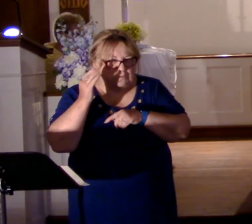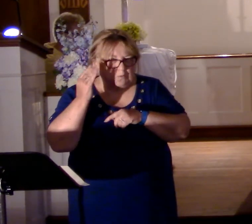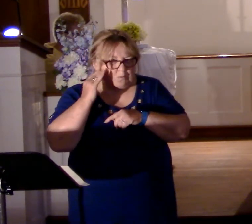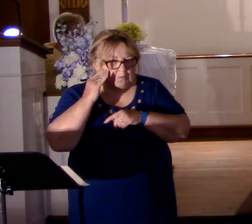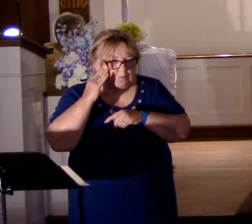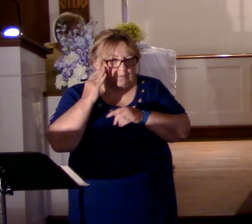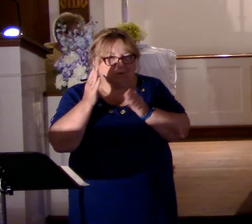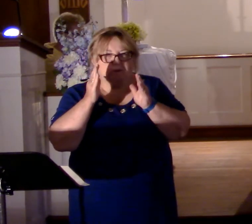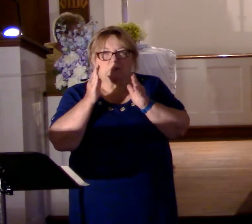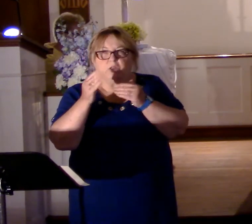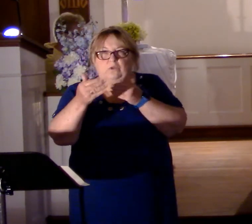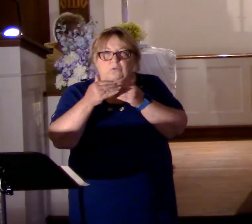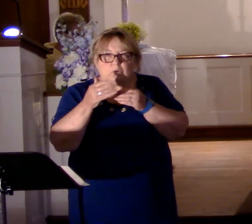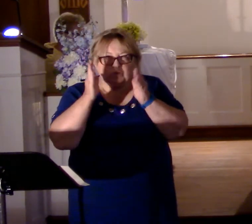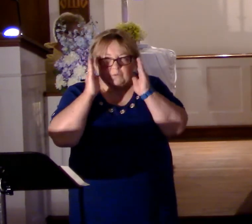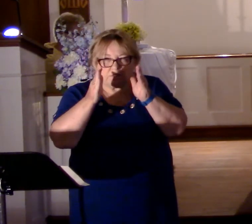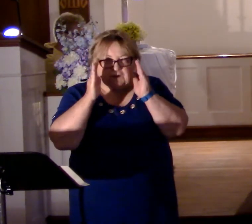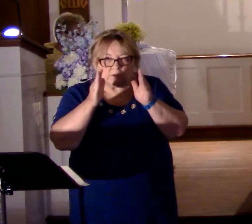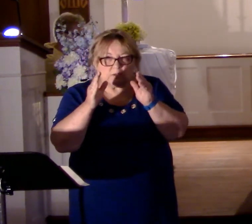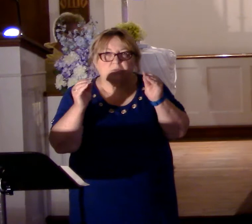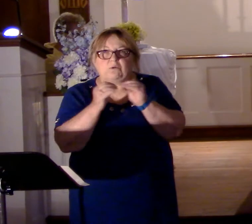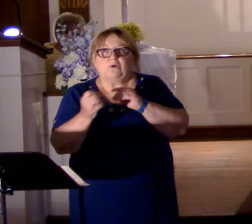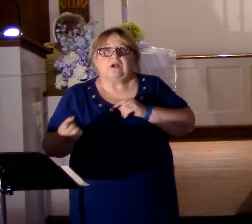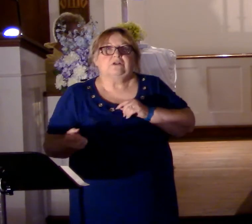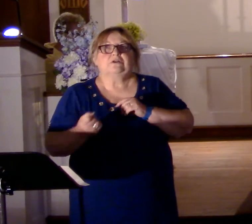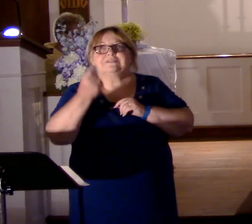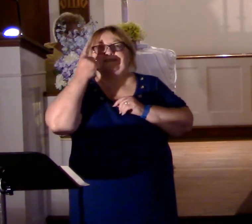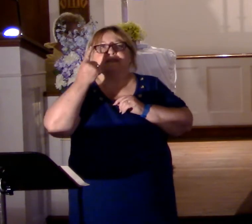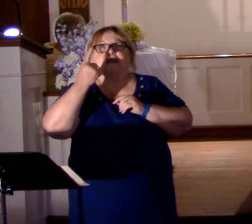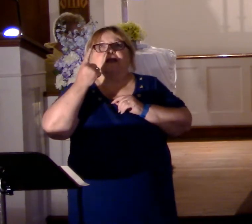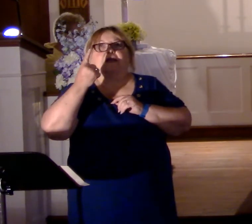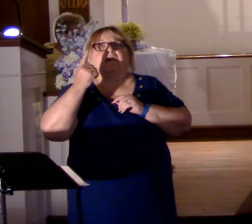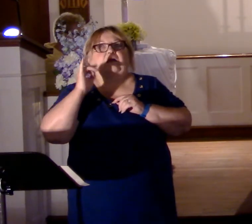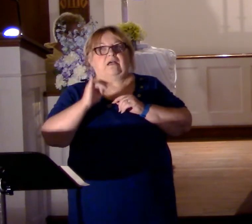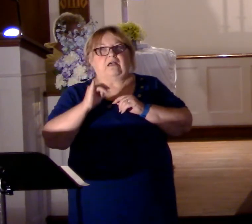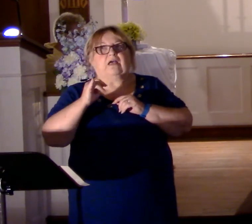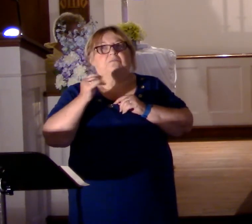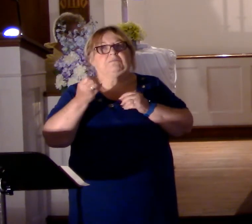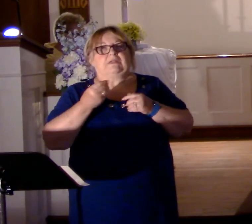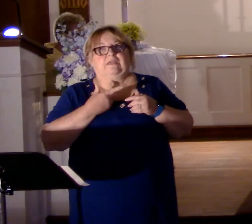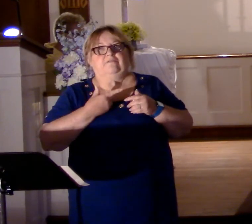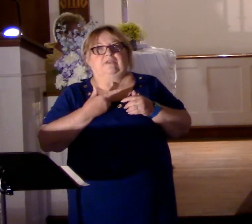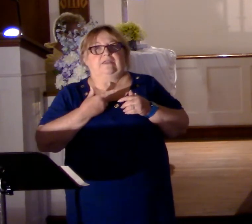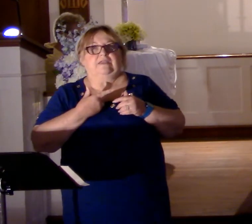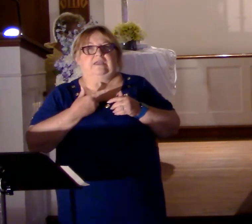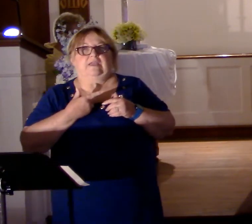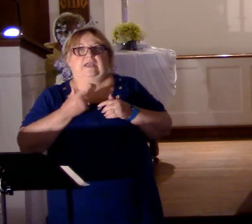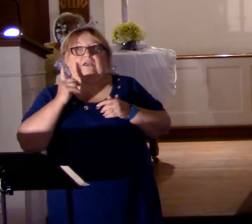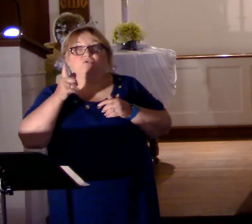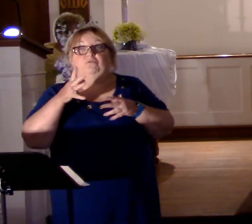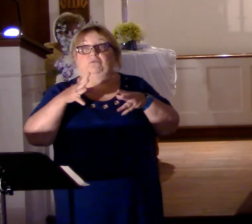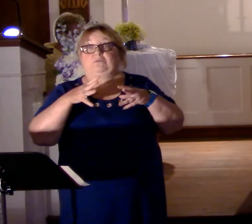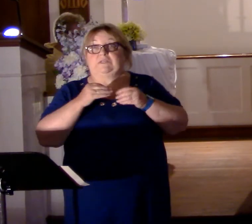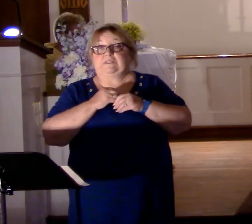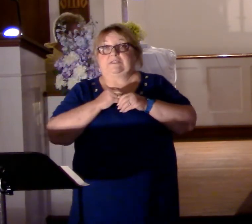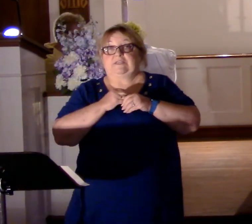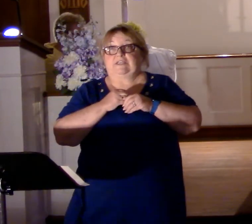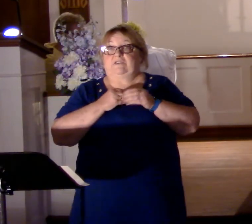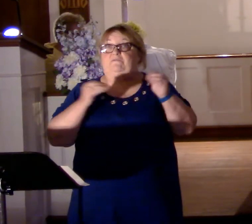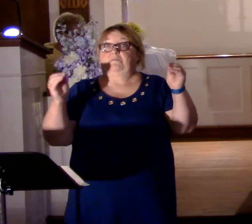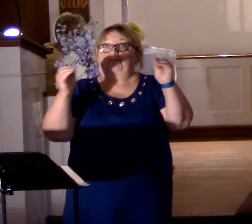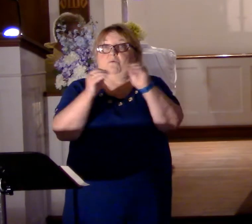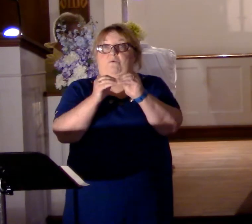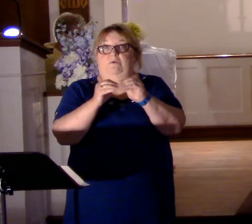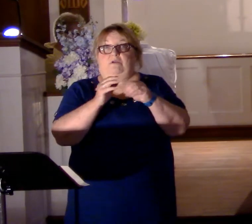The closer you listen, the more understanding you will be giving, and you will receive even